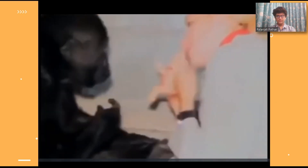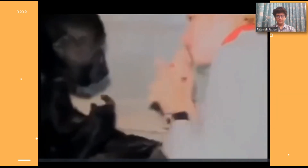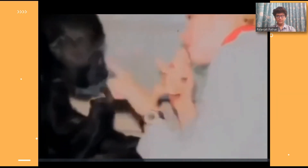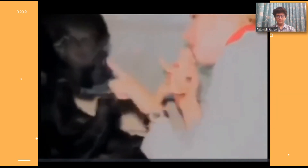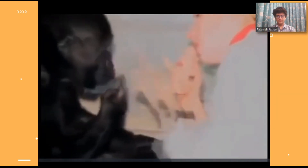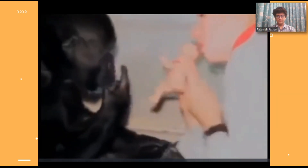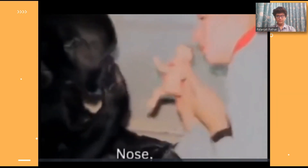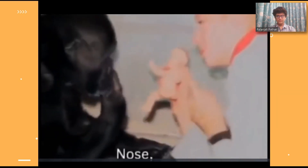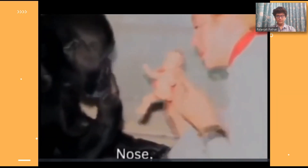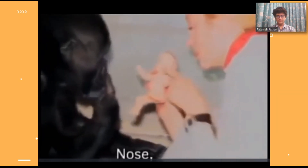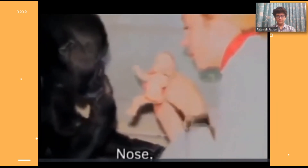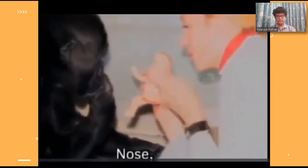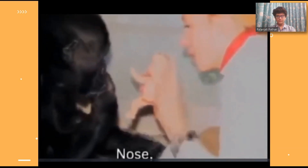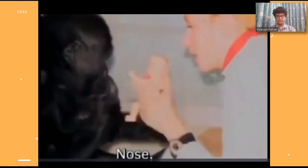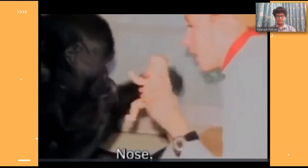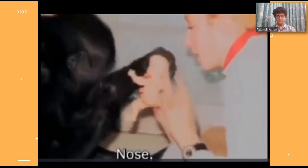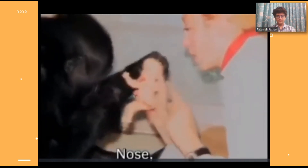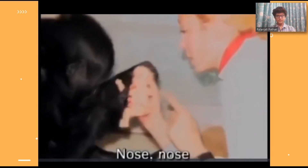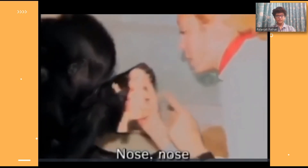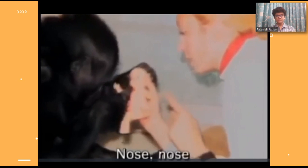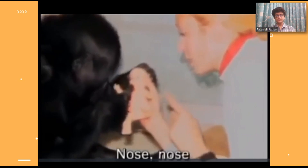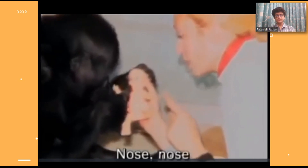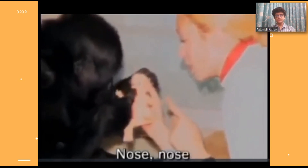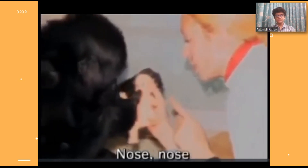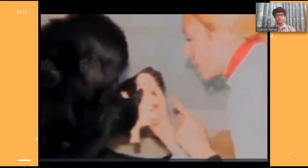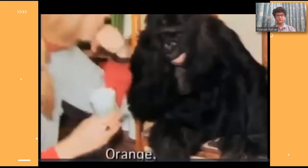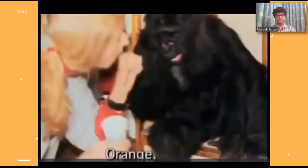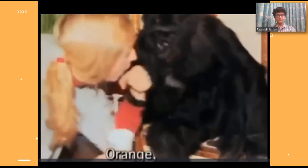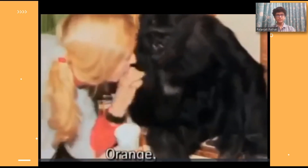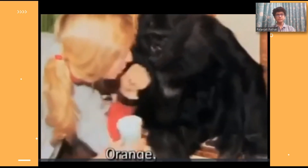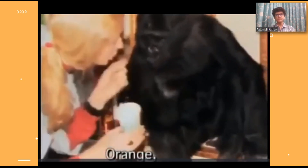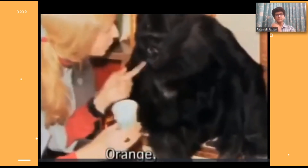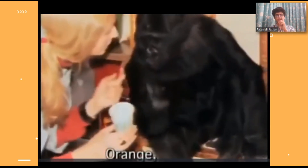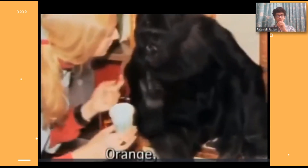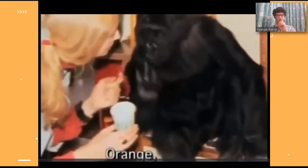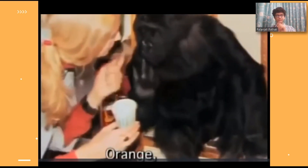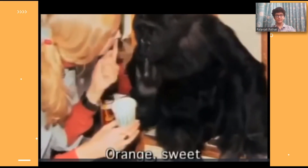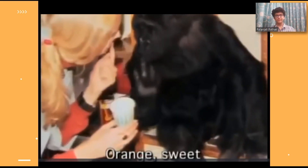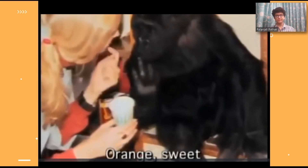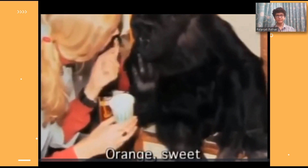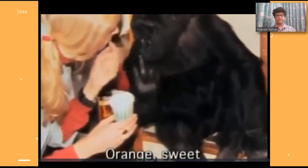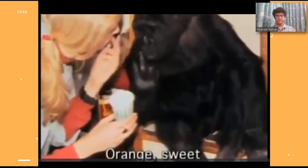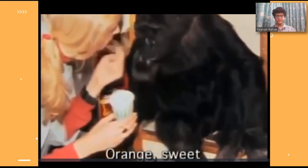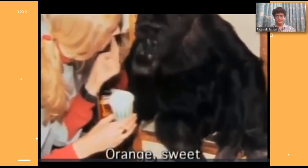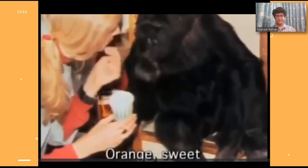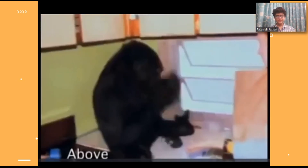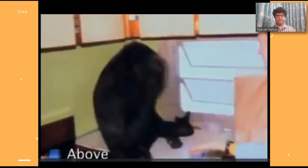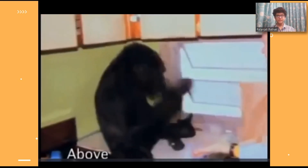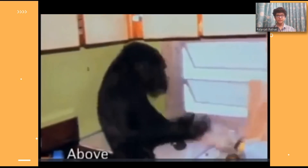Over the next months and years, Coco's vocabulary grew to over 200 signs. Coco was making unprecedented